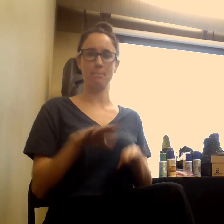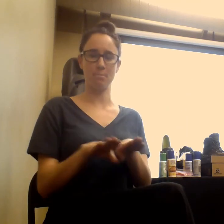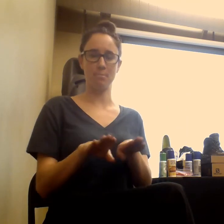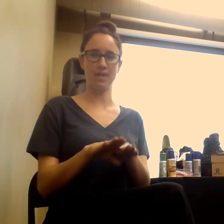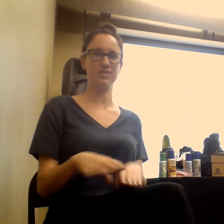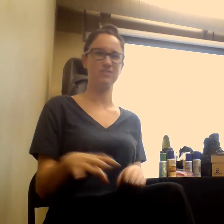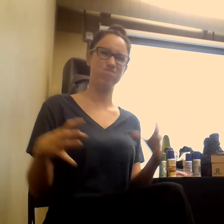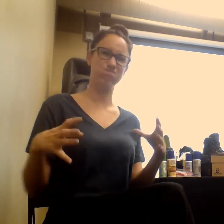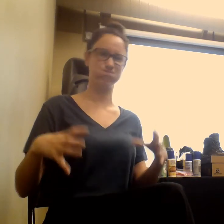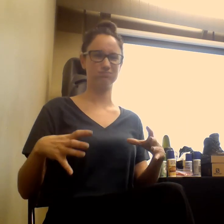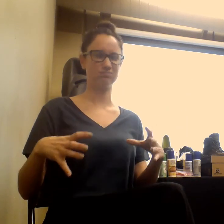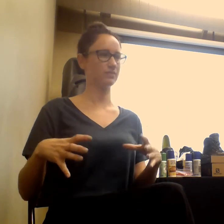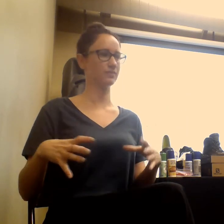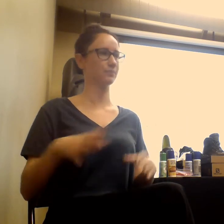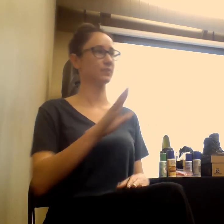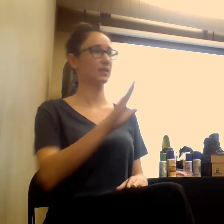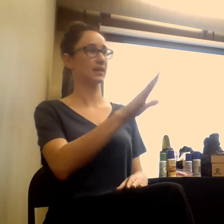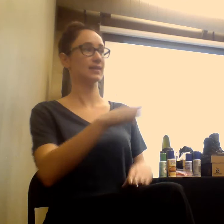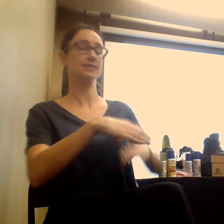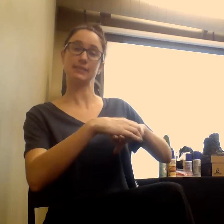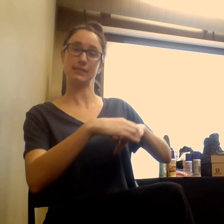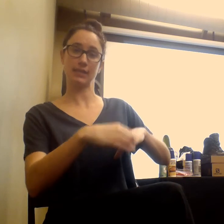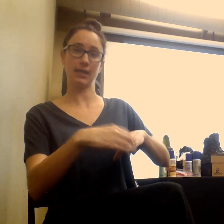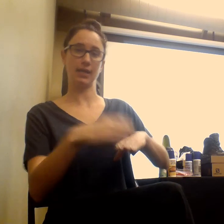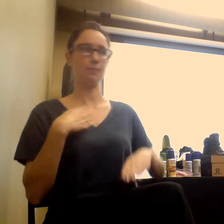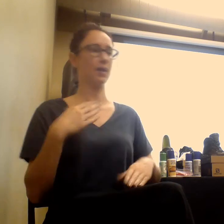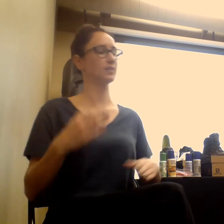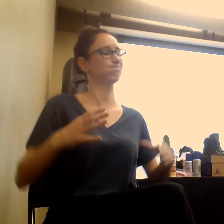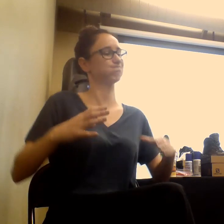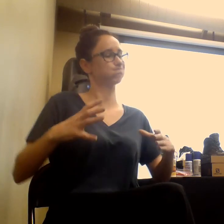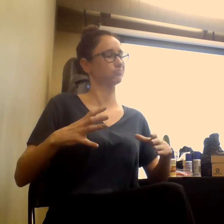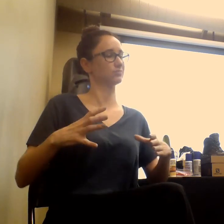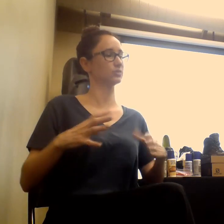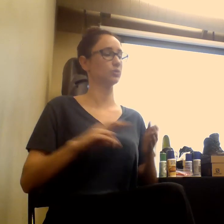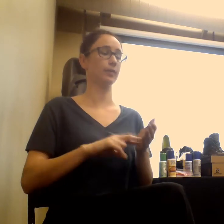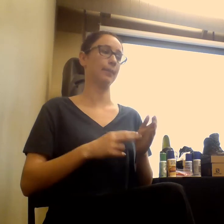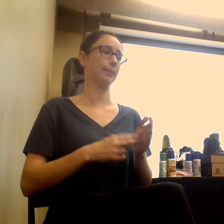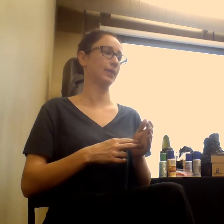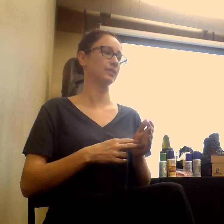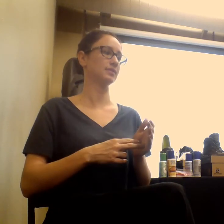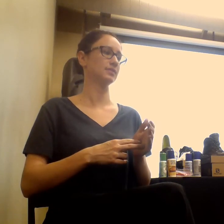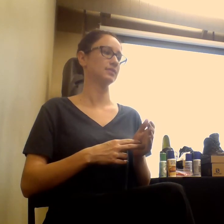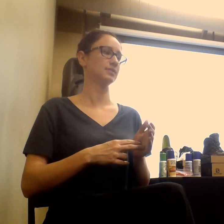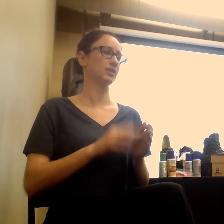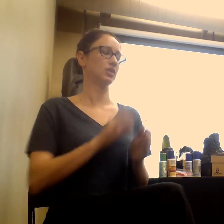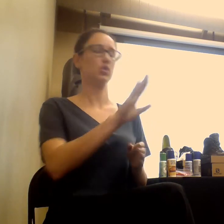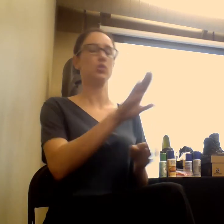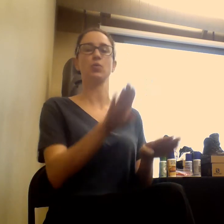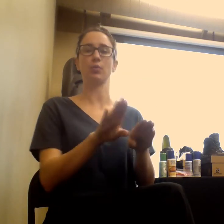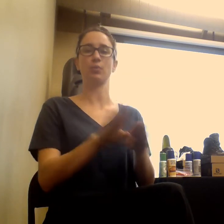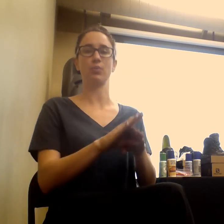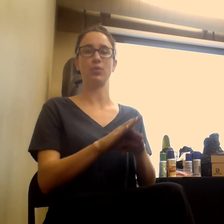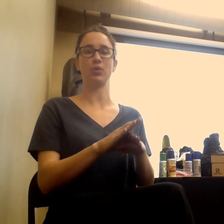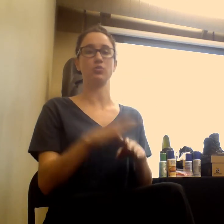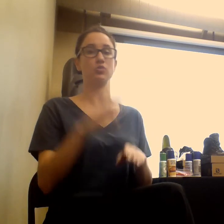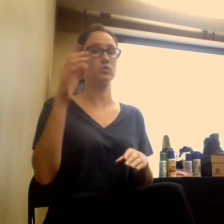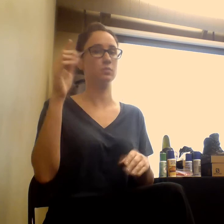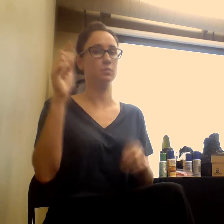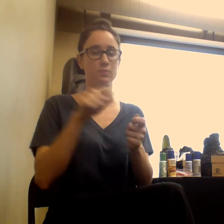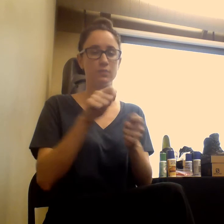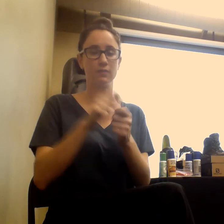Alright? And yours is skinny for that boot. It may not mean you have skinny feet. Right. Certain boots are known to fit